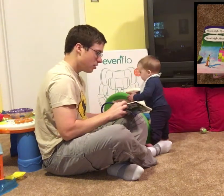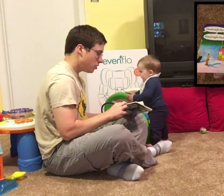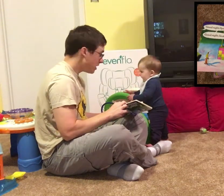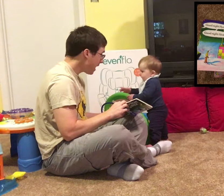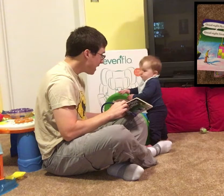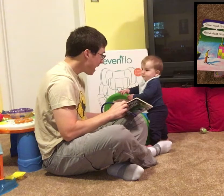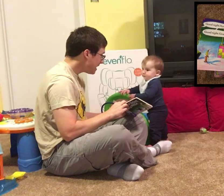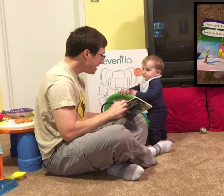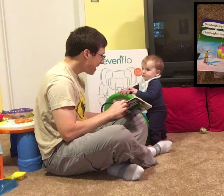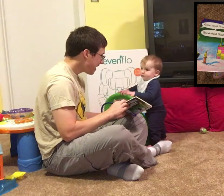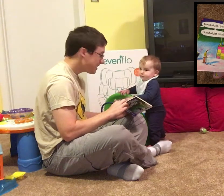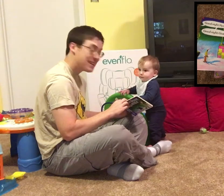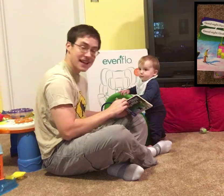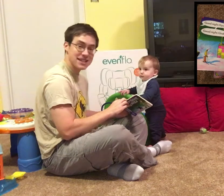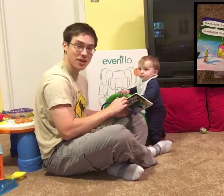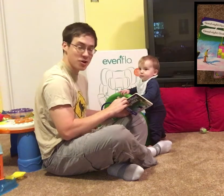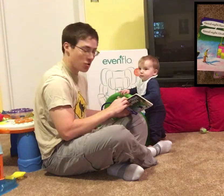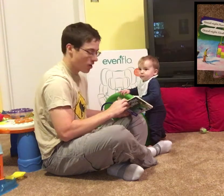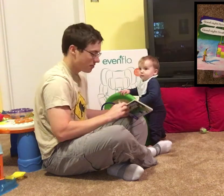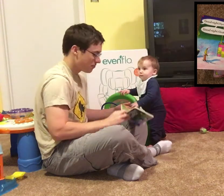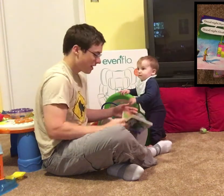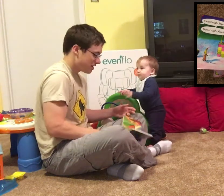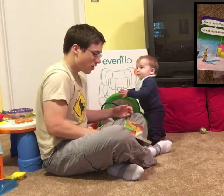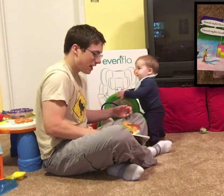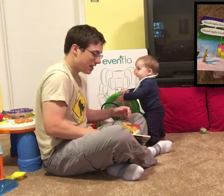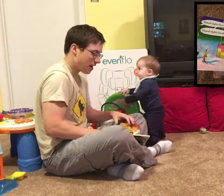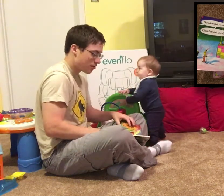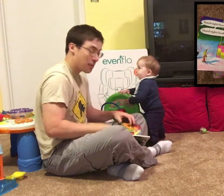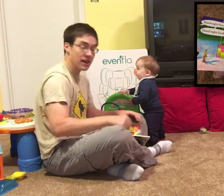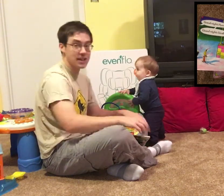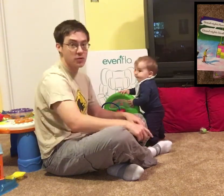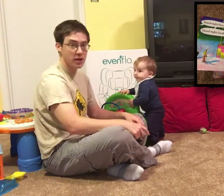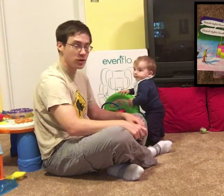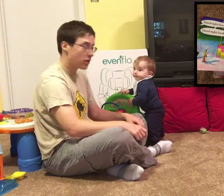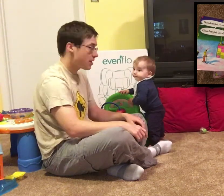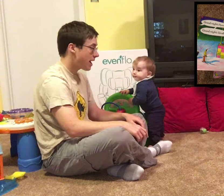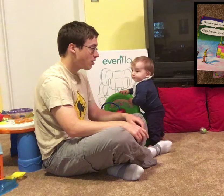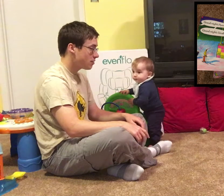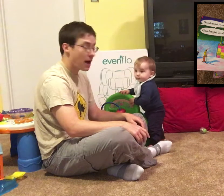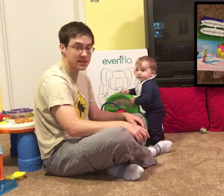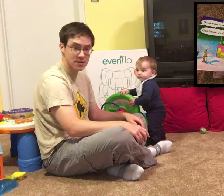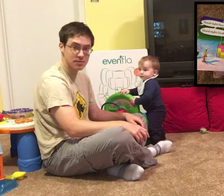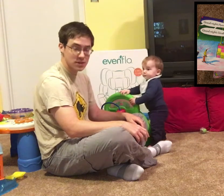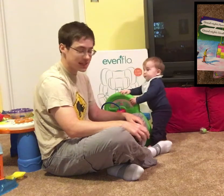Good night, hyena. That's another new one. So hyena, remember last week we learned about possum, dead